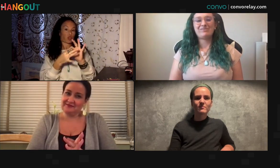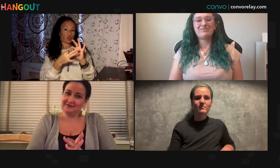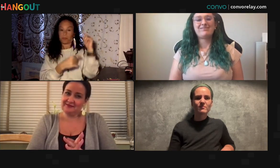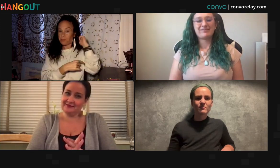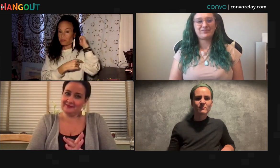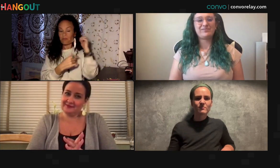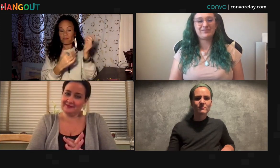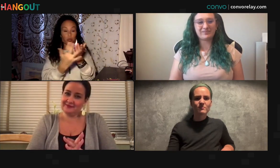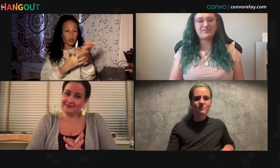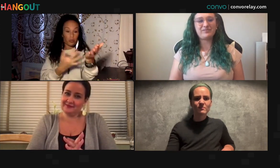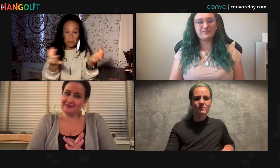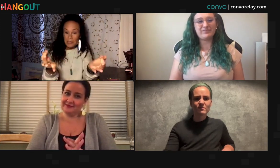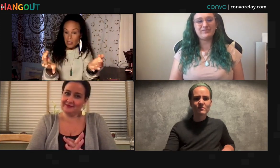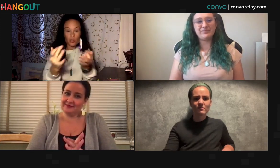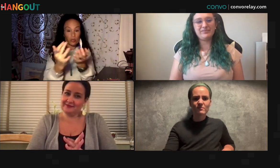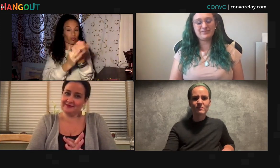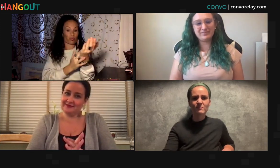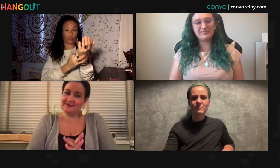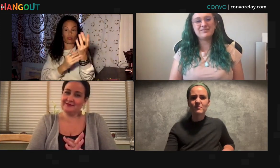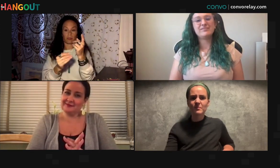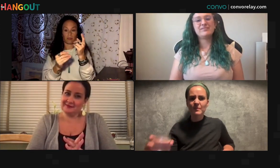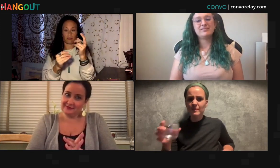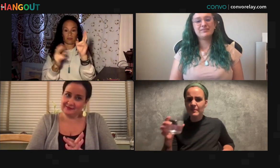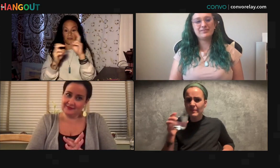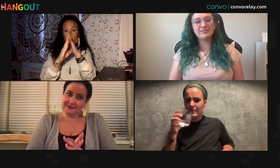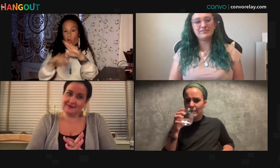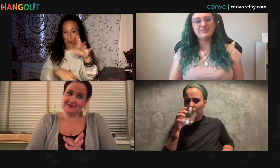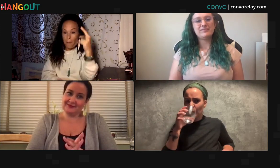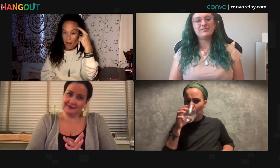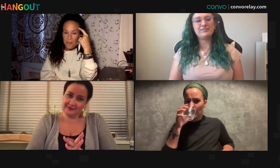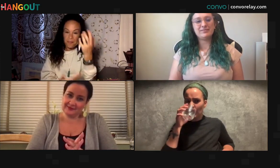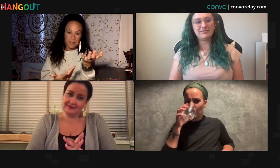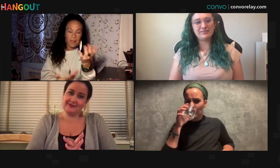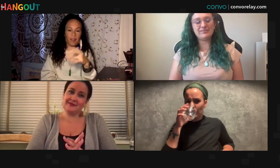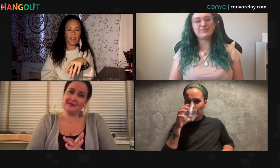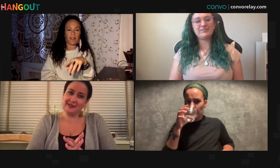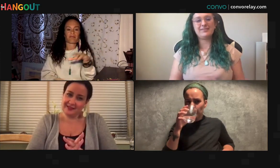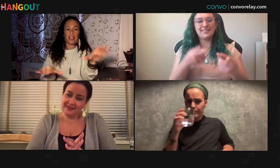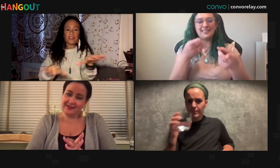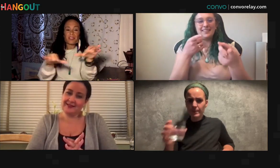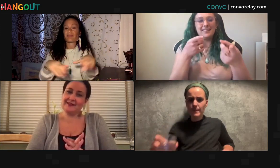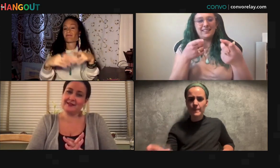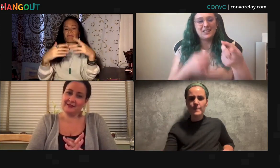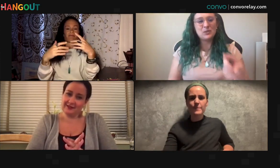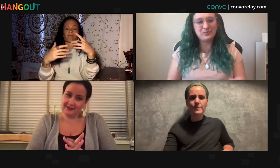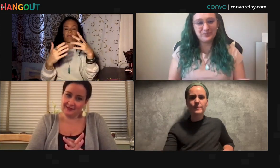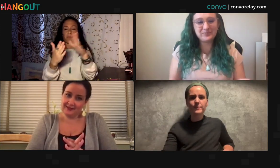it's subconsciously always happening. Whether you have a relationship through meditating or quieting your mind,